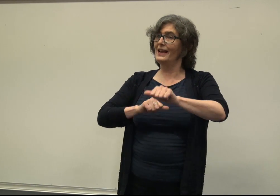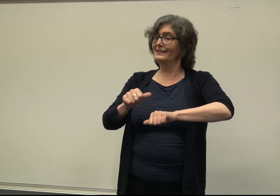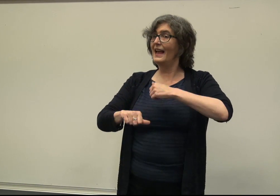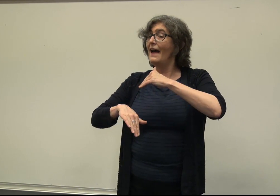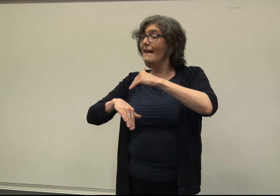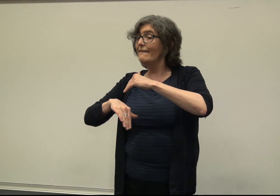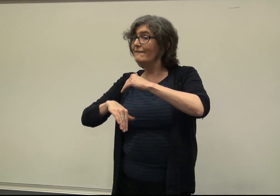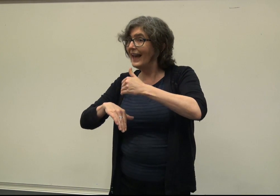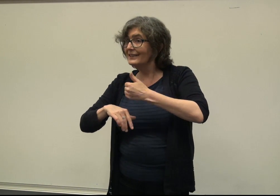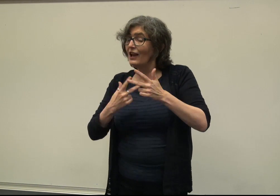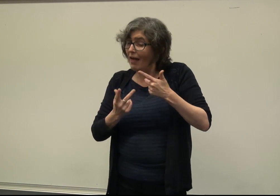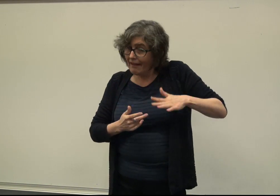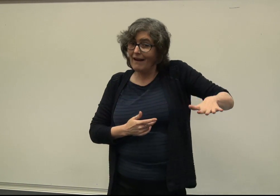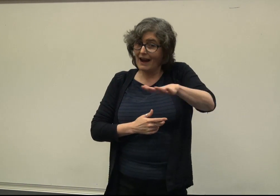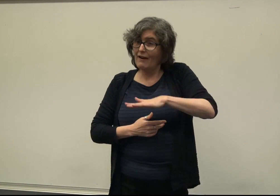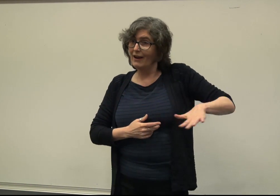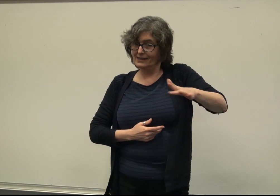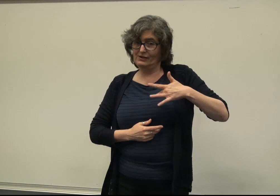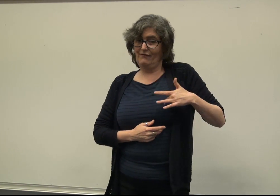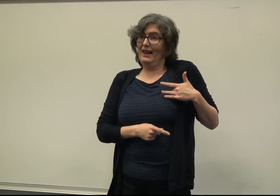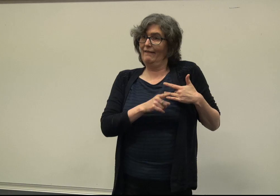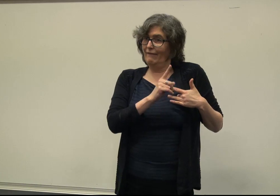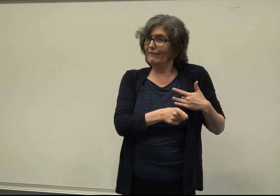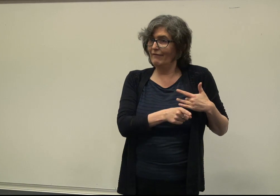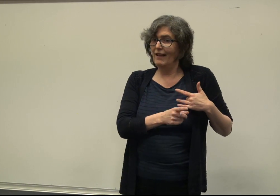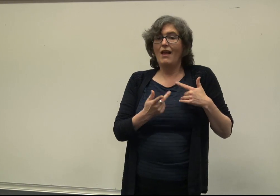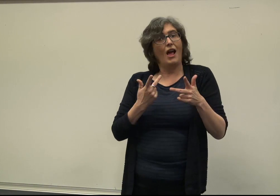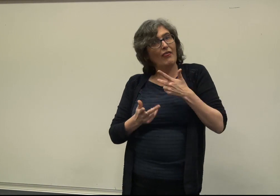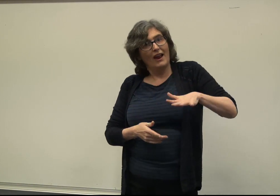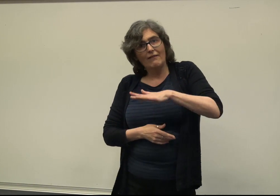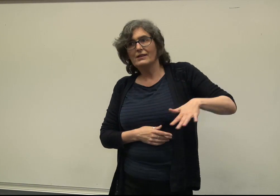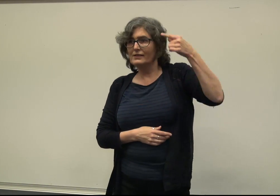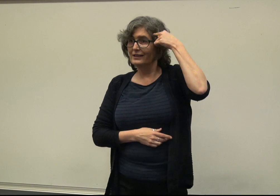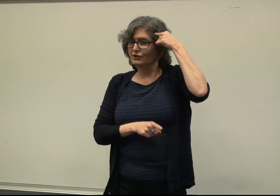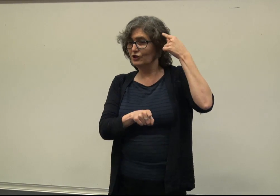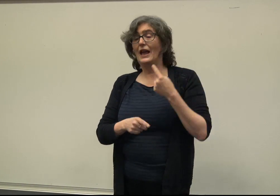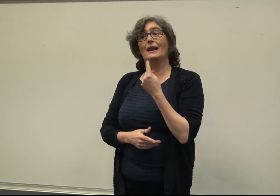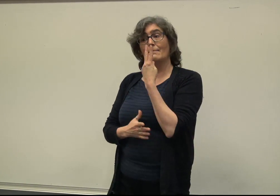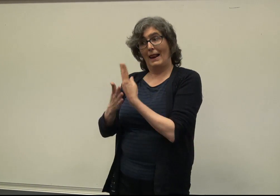language domain. As we'll see, this is slightly different for bimodal bilinguals.